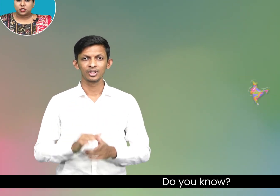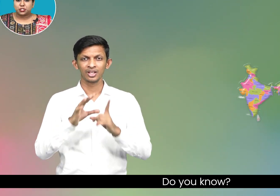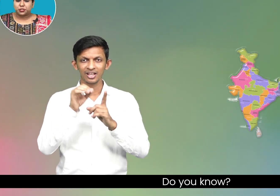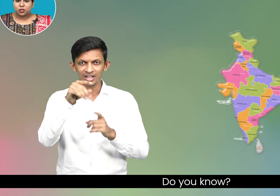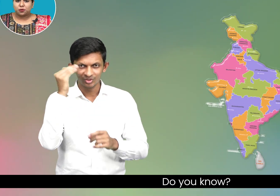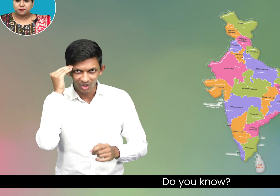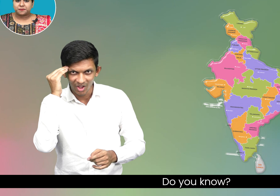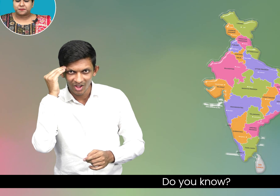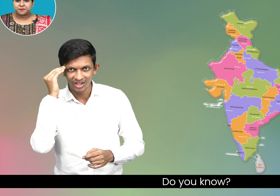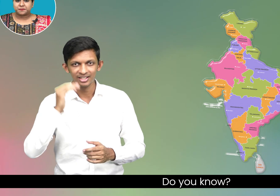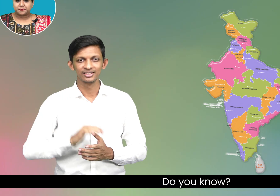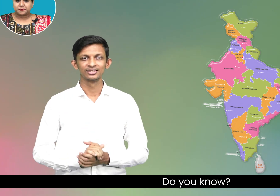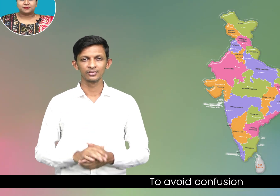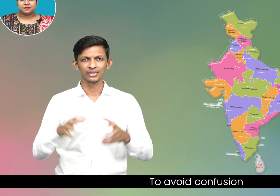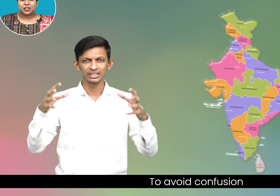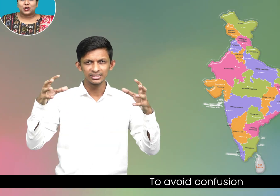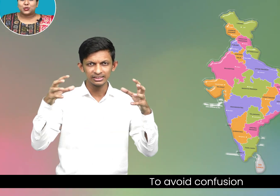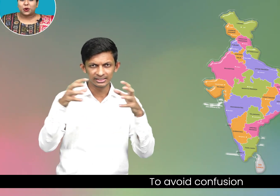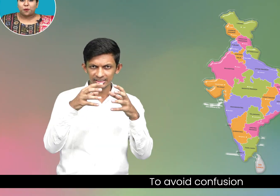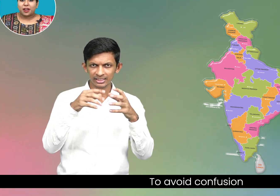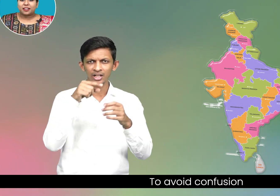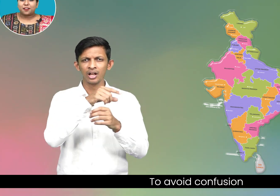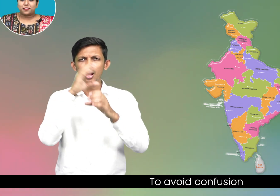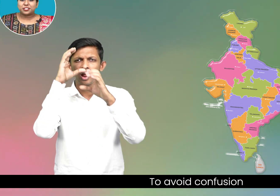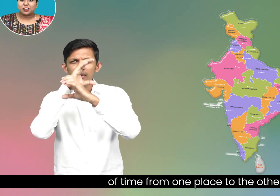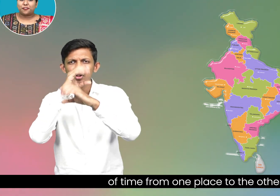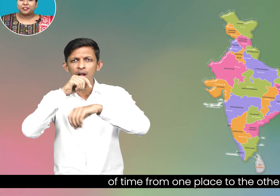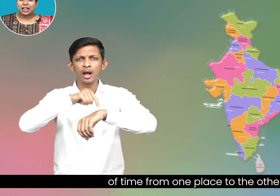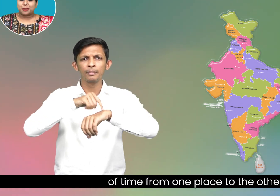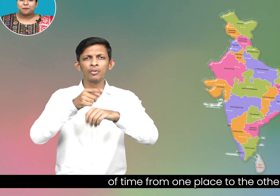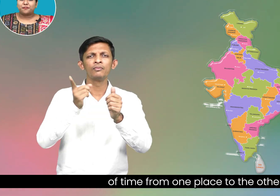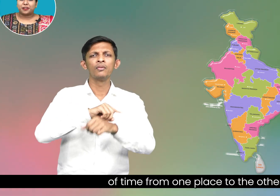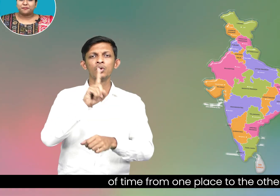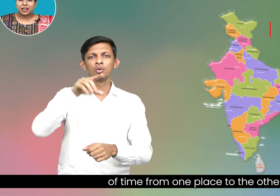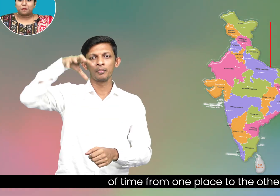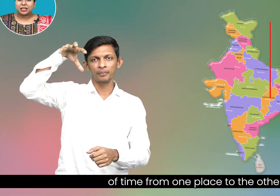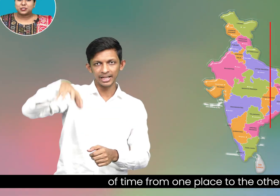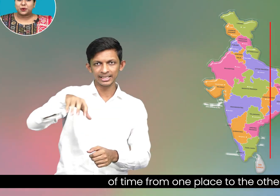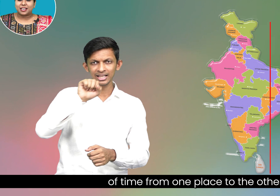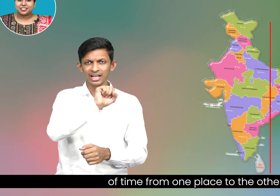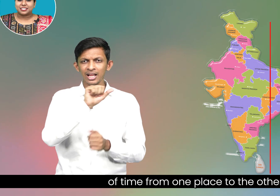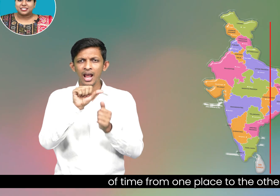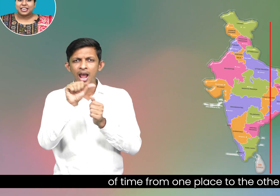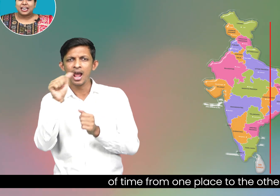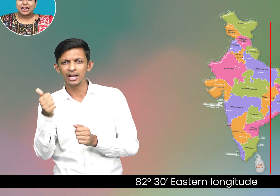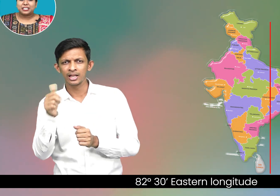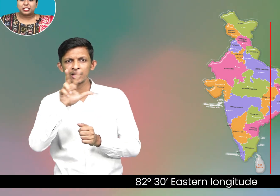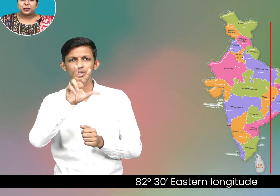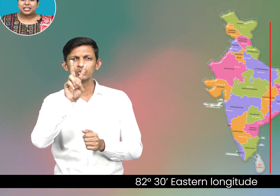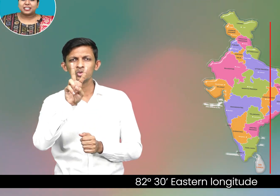Do you know? To avoid confusion of time from one place to other,